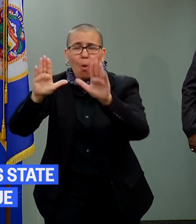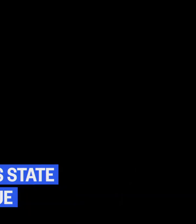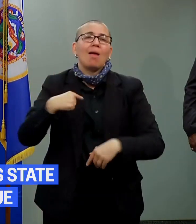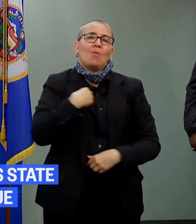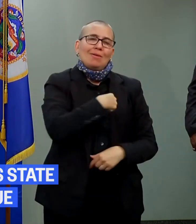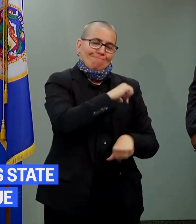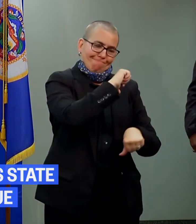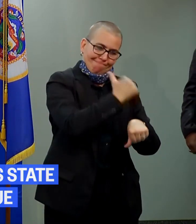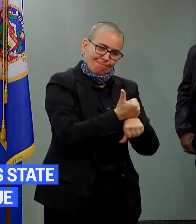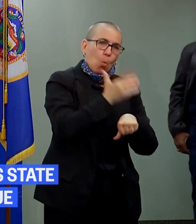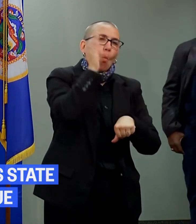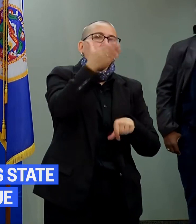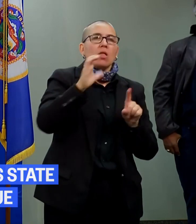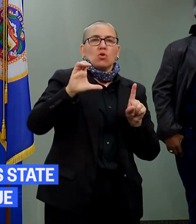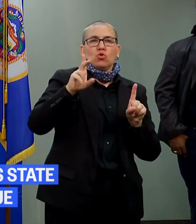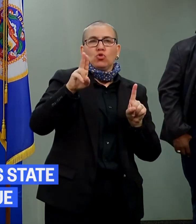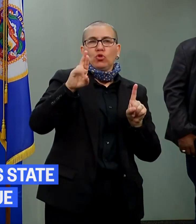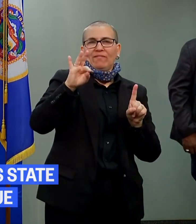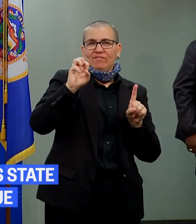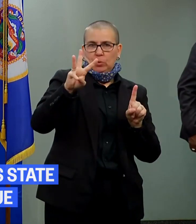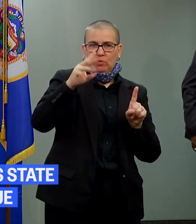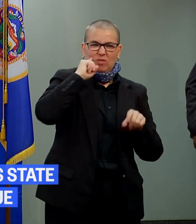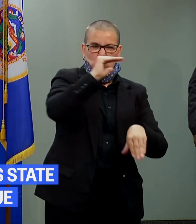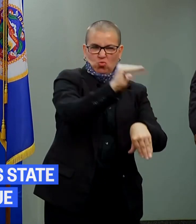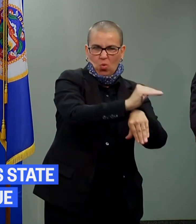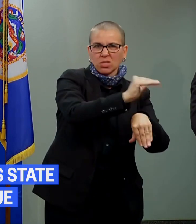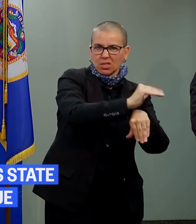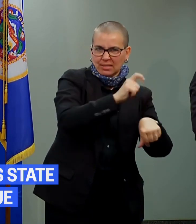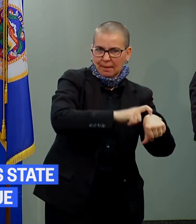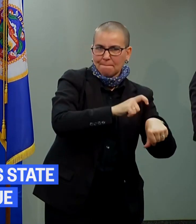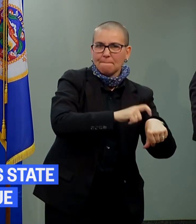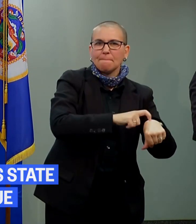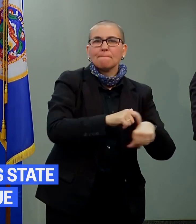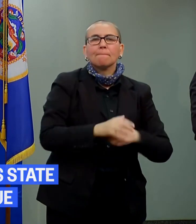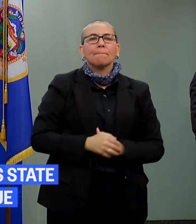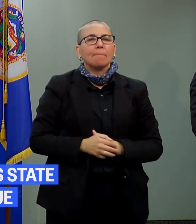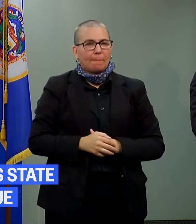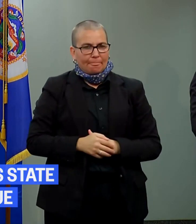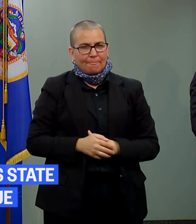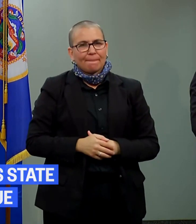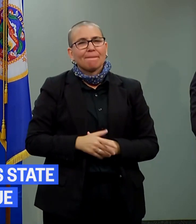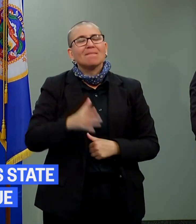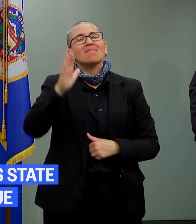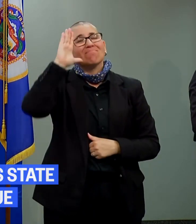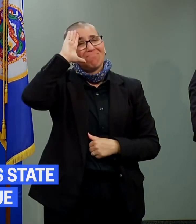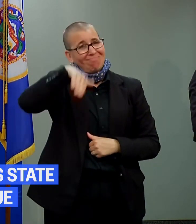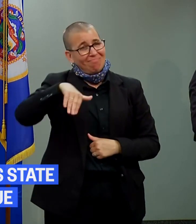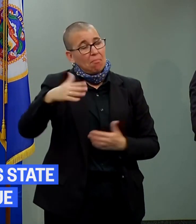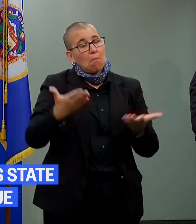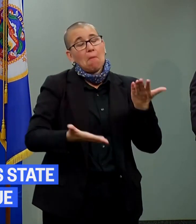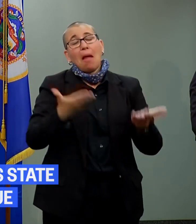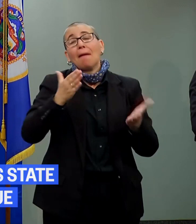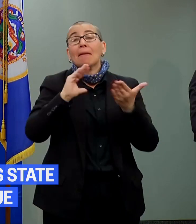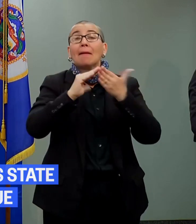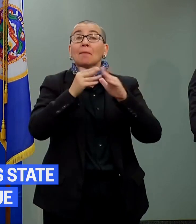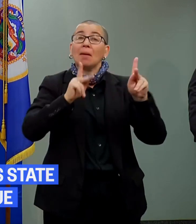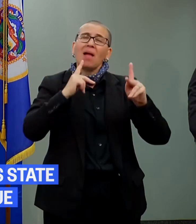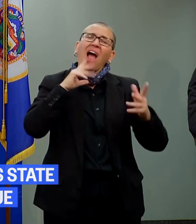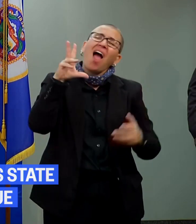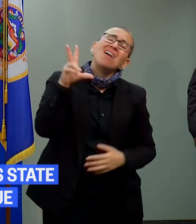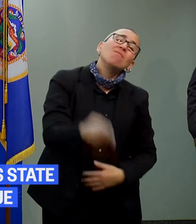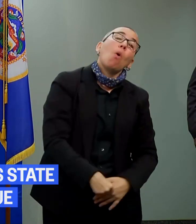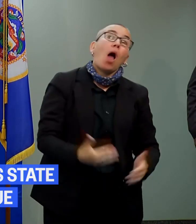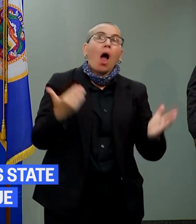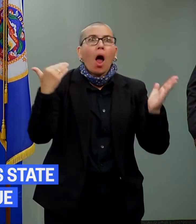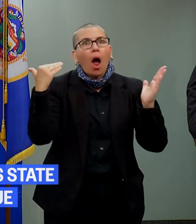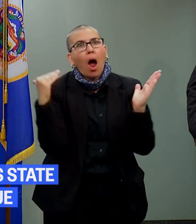with the public clearly today. There will be critiques of me that this is excessive. Why are you keeping the force on the ground after this happened? I just think